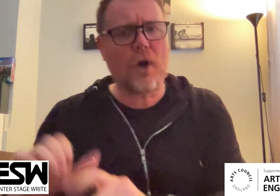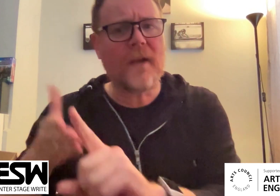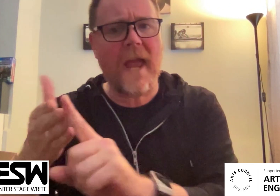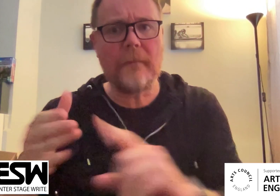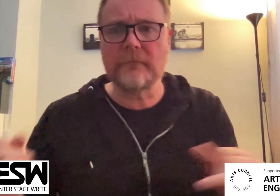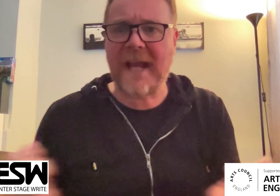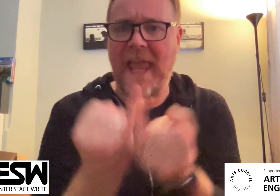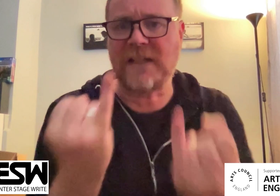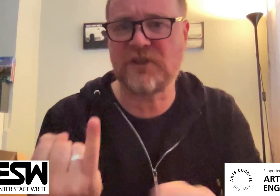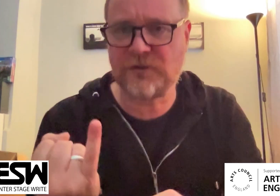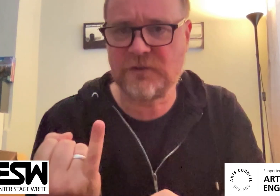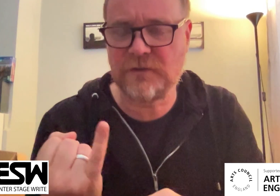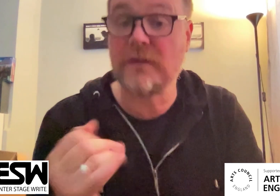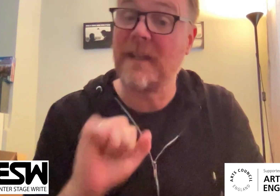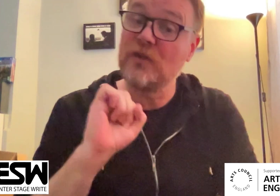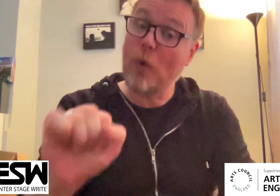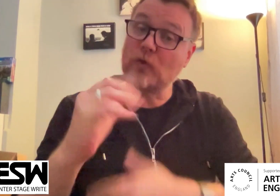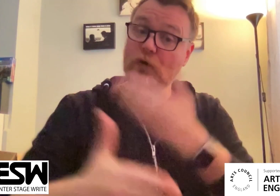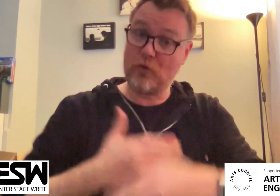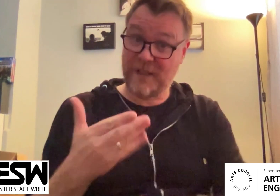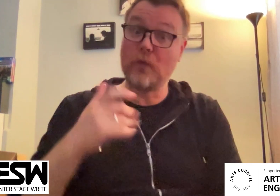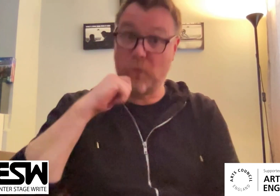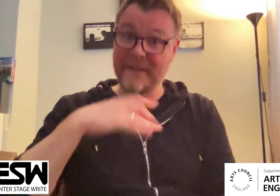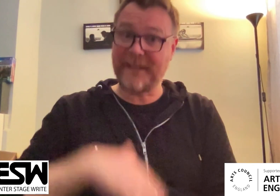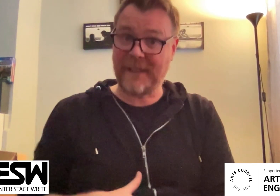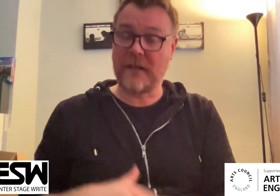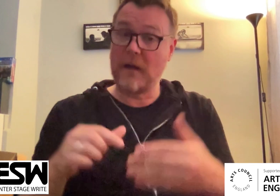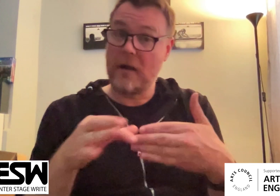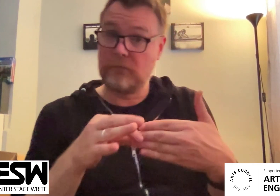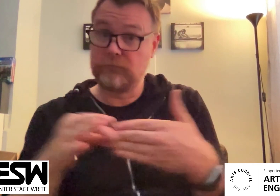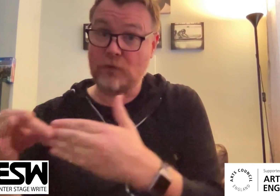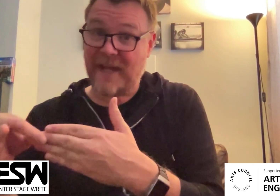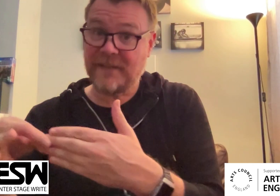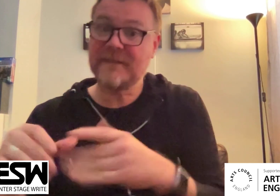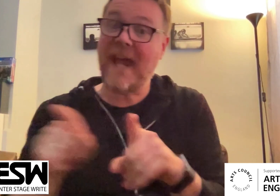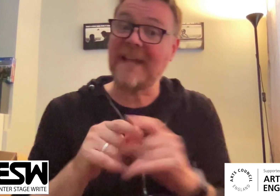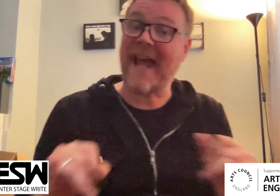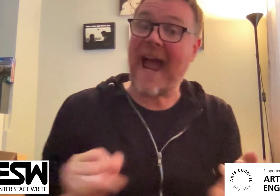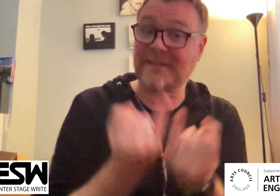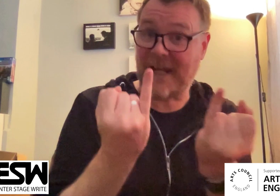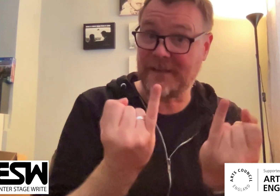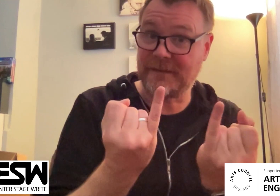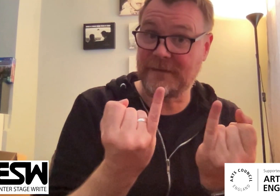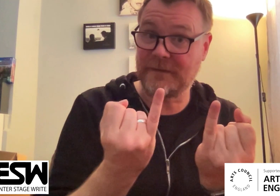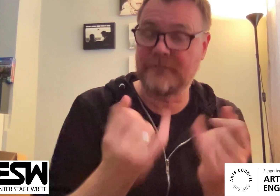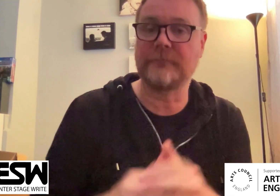Antagonists have their own objectives, and your protagonist should have their own objectives. And when those two aims come together, they